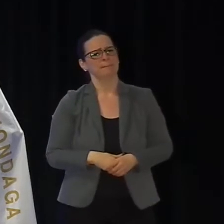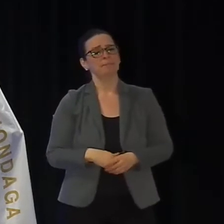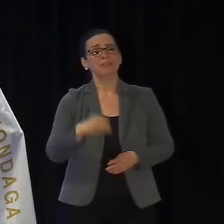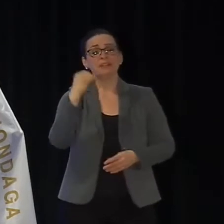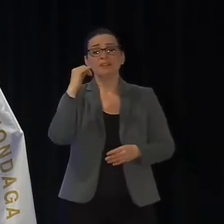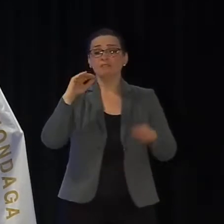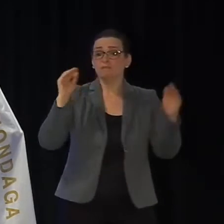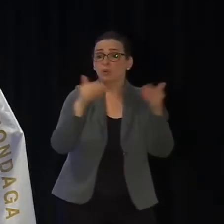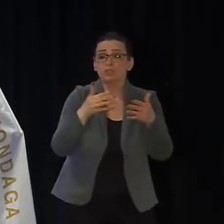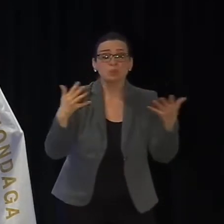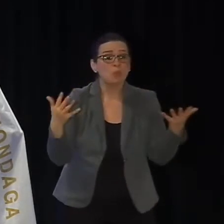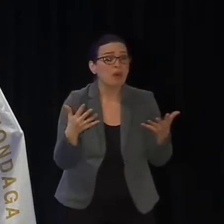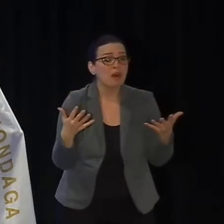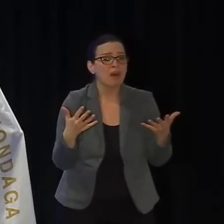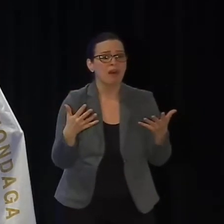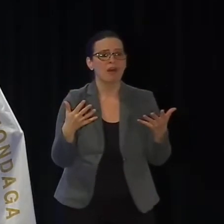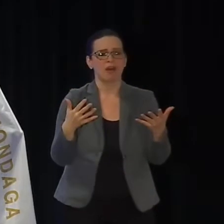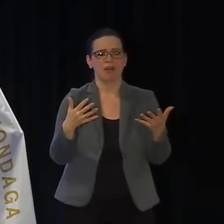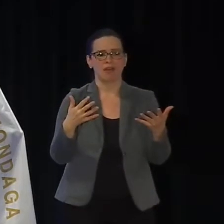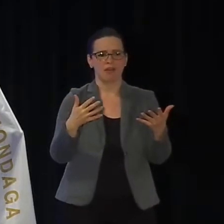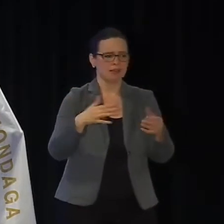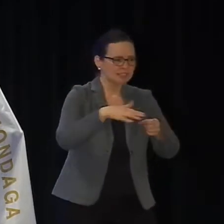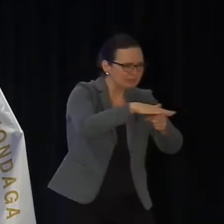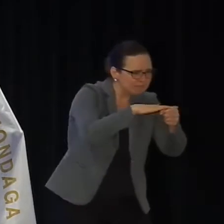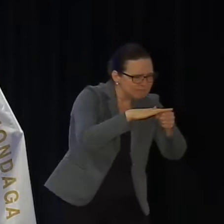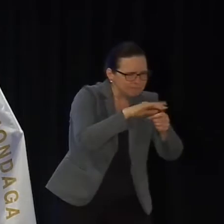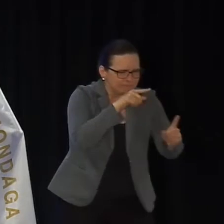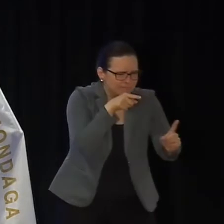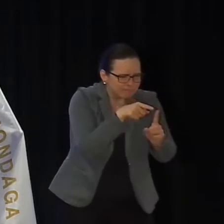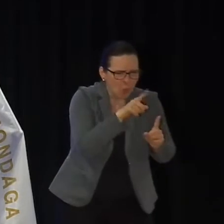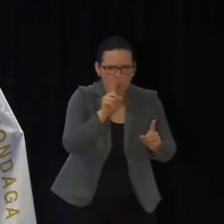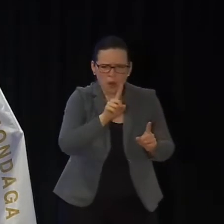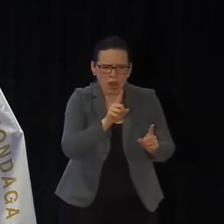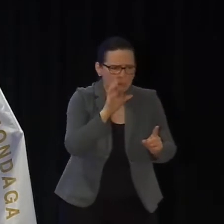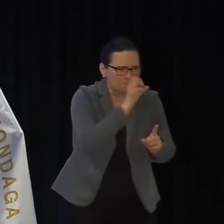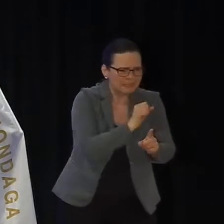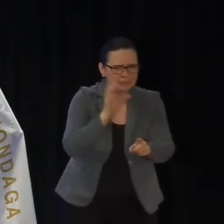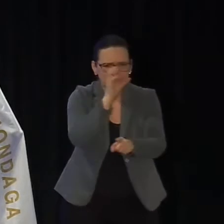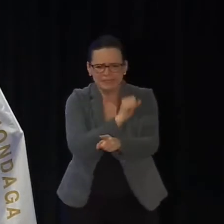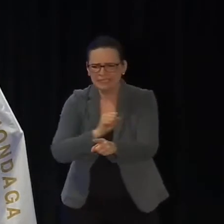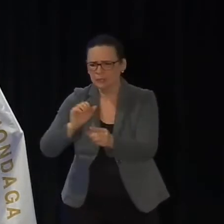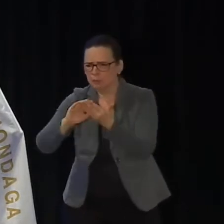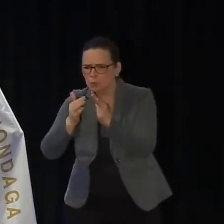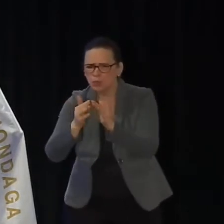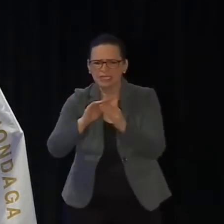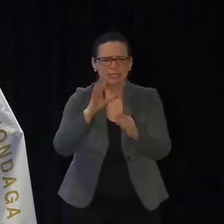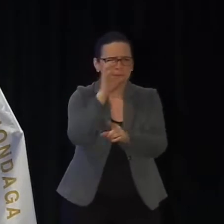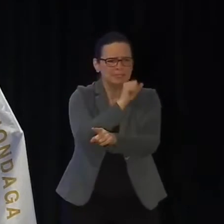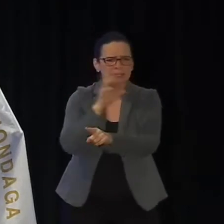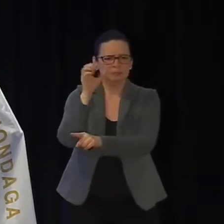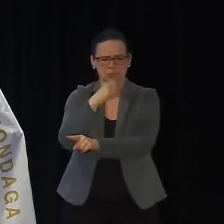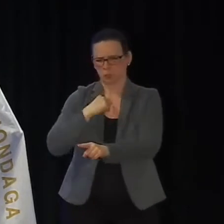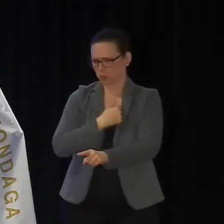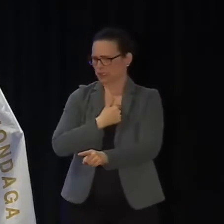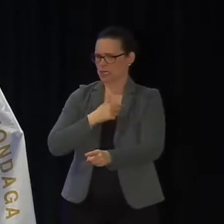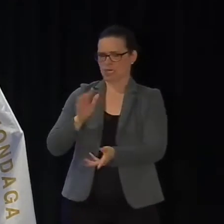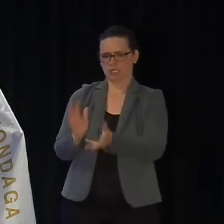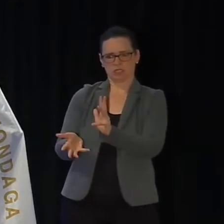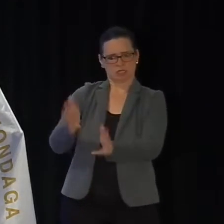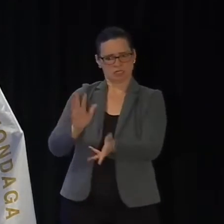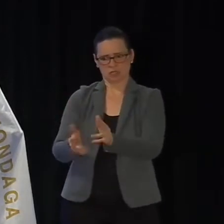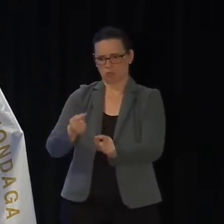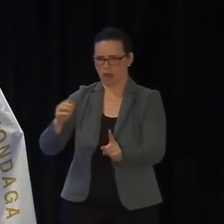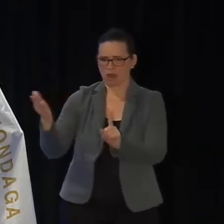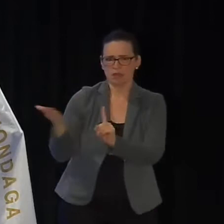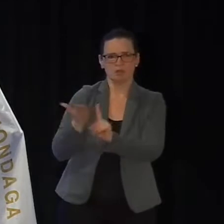communities or the geographic regions of folks who may have some hesitancy, and try to do our job to get those folks